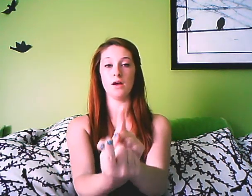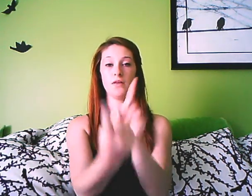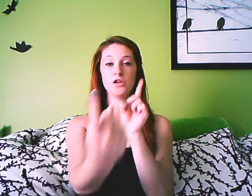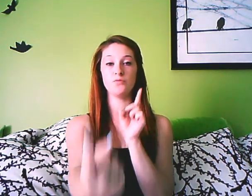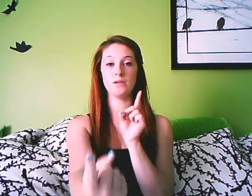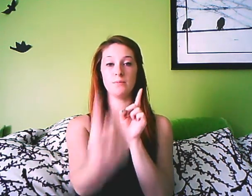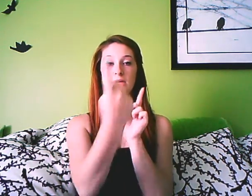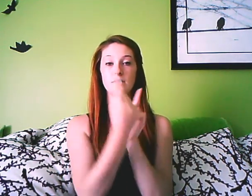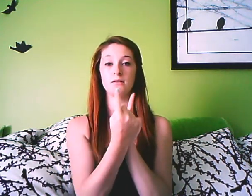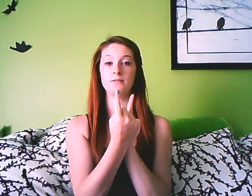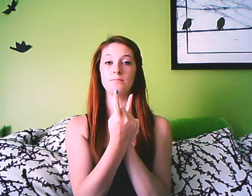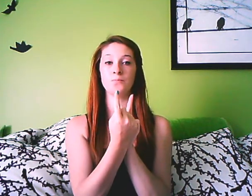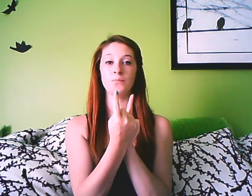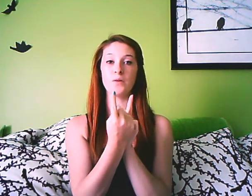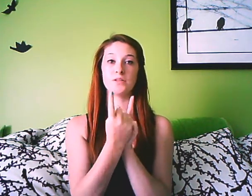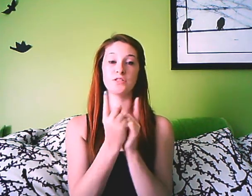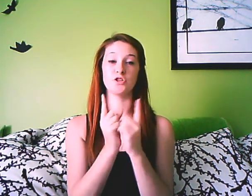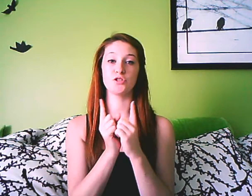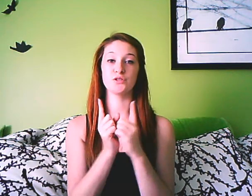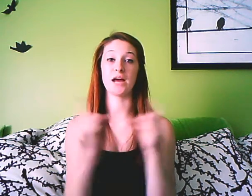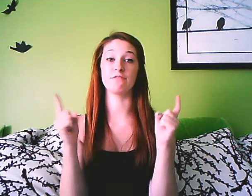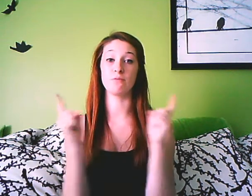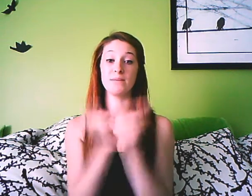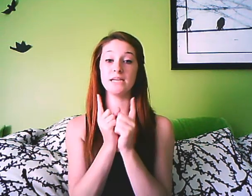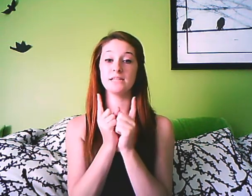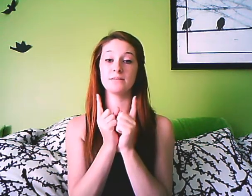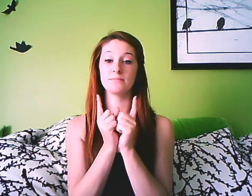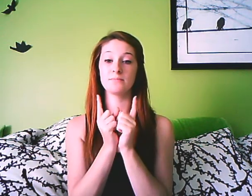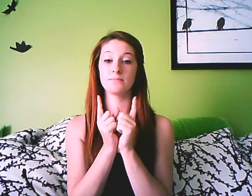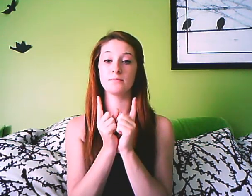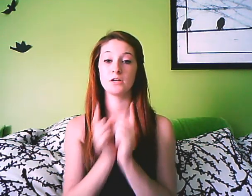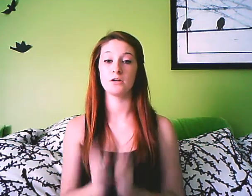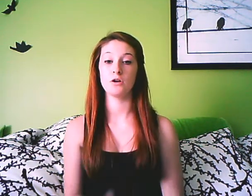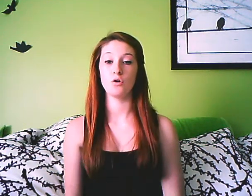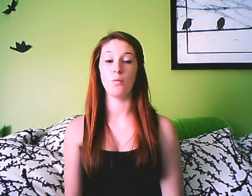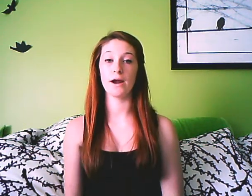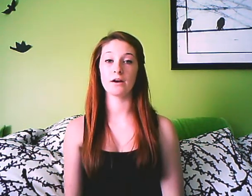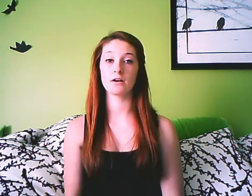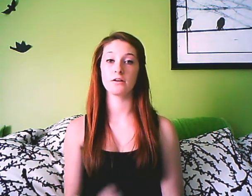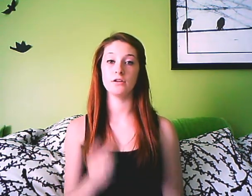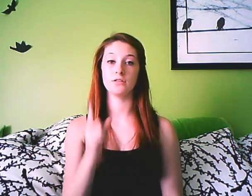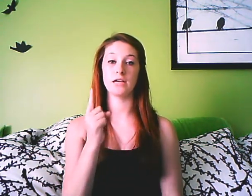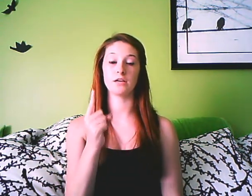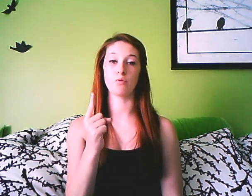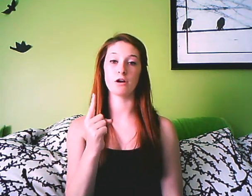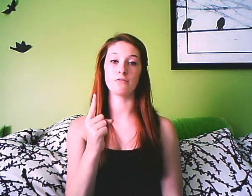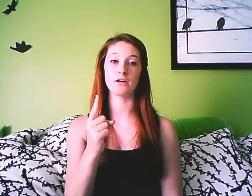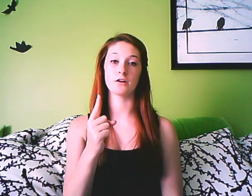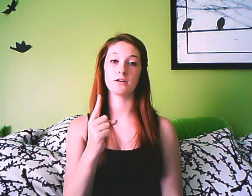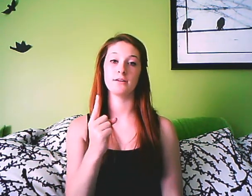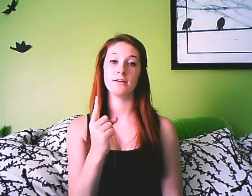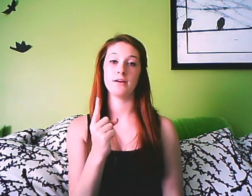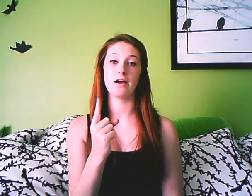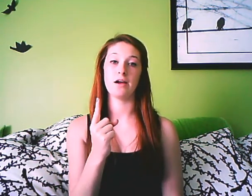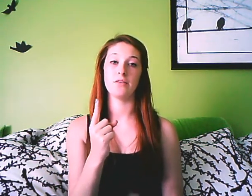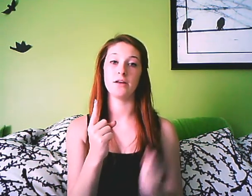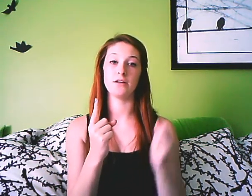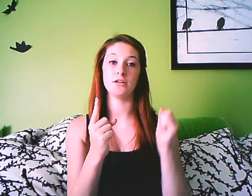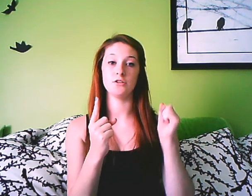then you meet me. And this is just a sign for meet. Where you take your pointer finger, and then you take